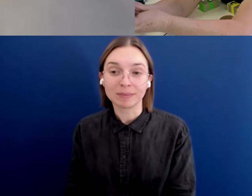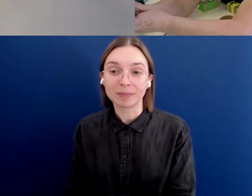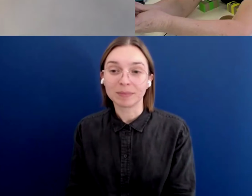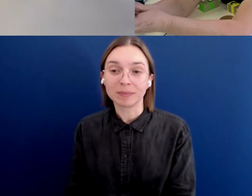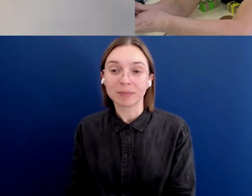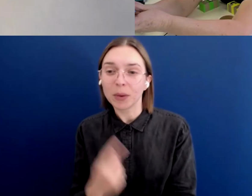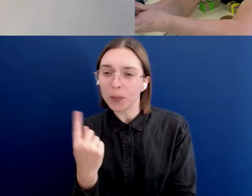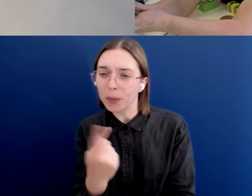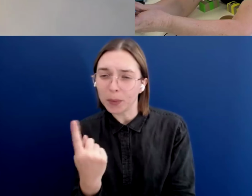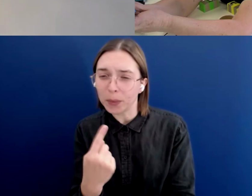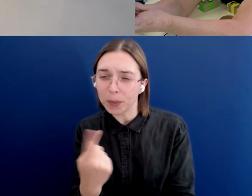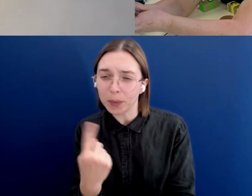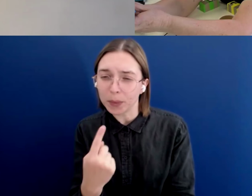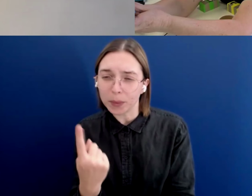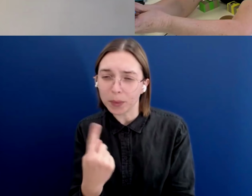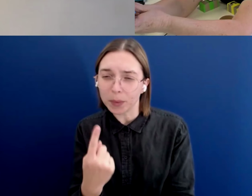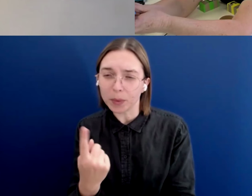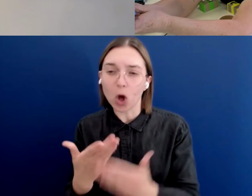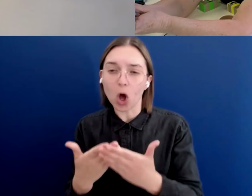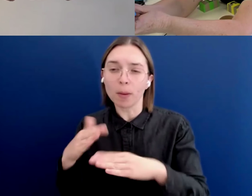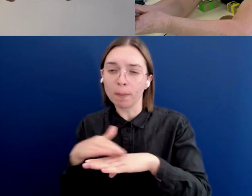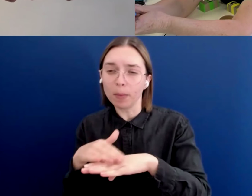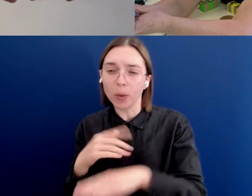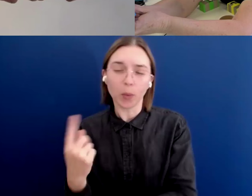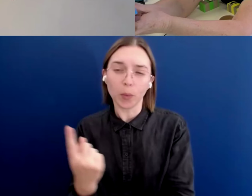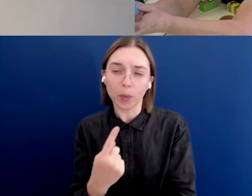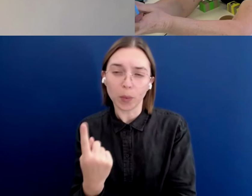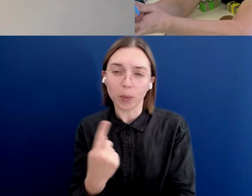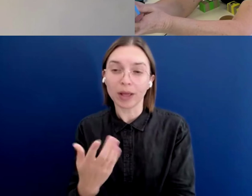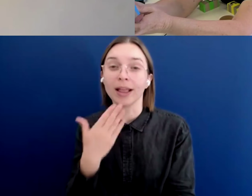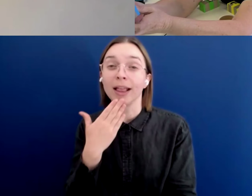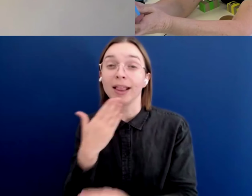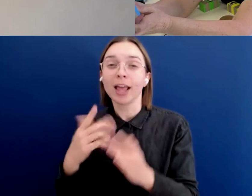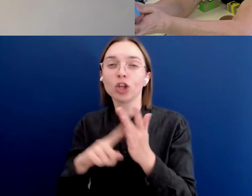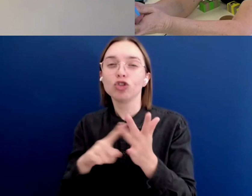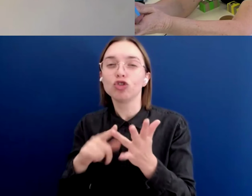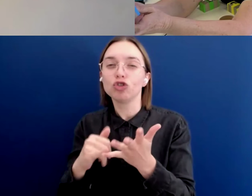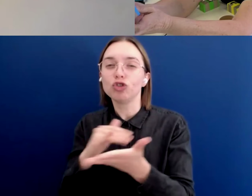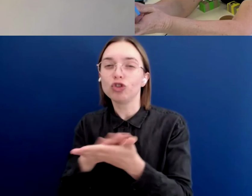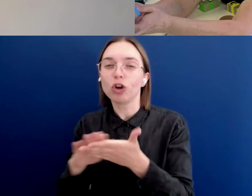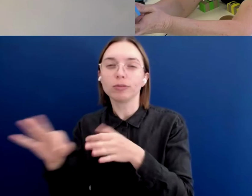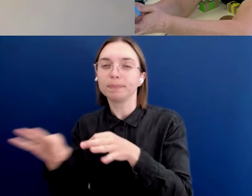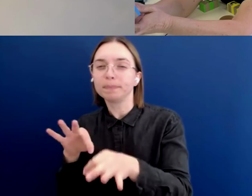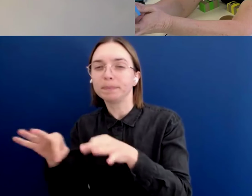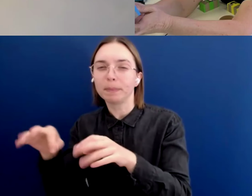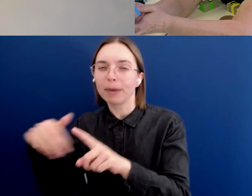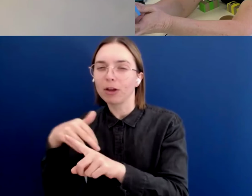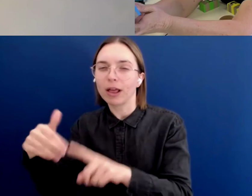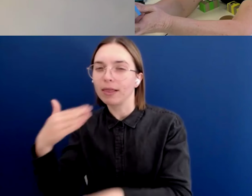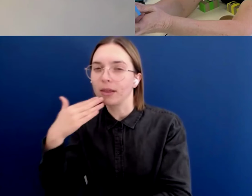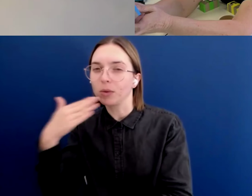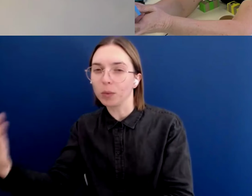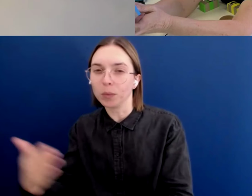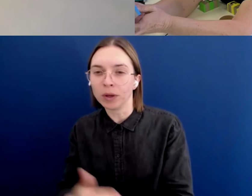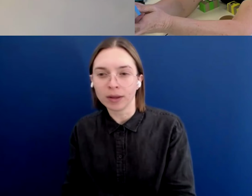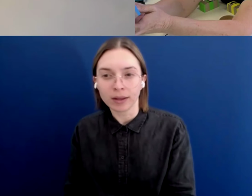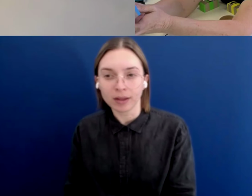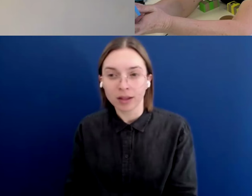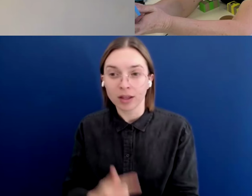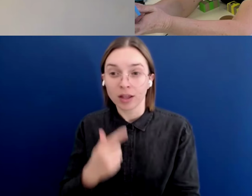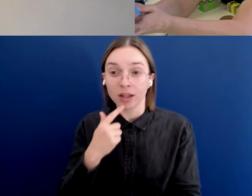There we go. Okay. Oh, thank you, Josh. So when it's stopped, it looks a lot like a